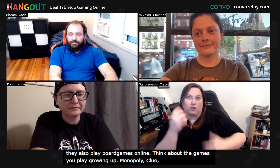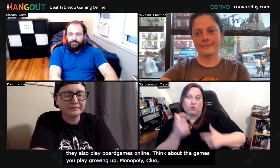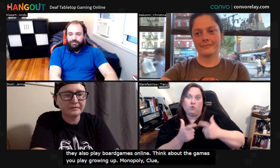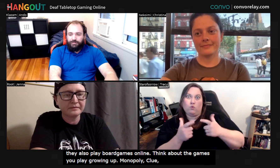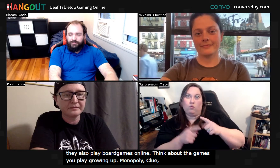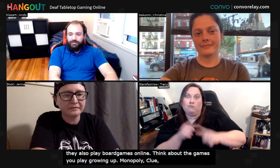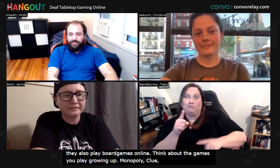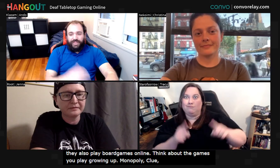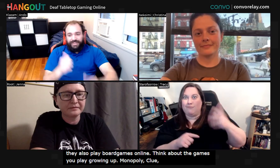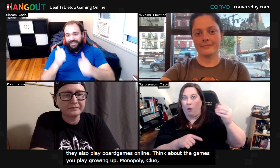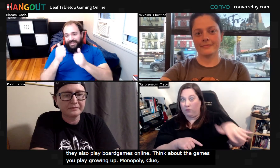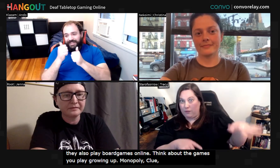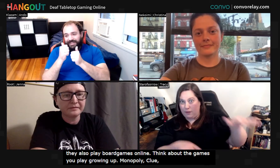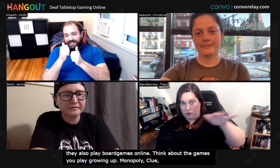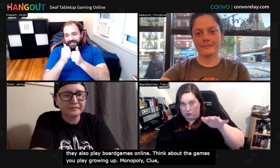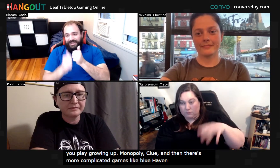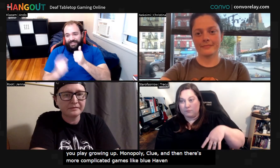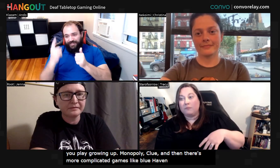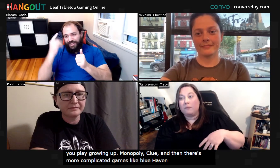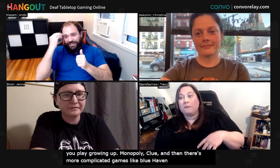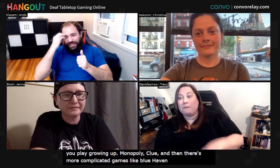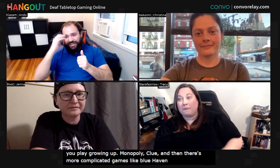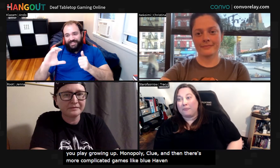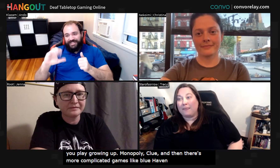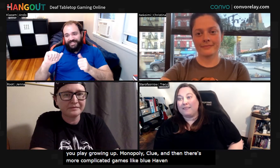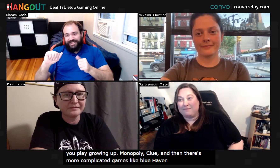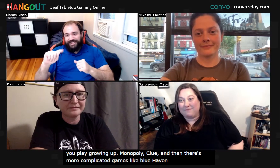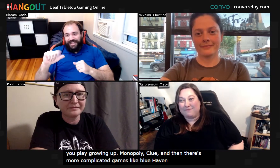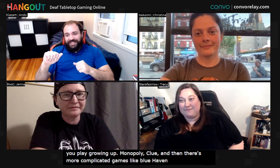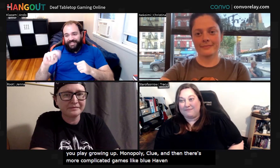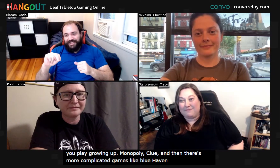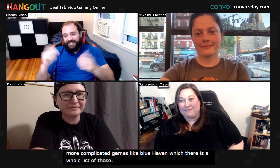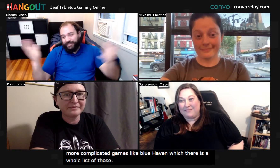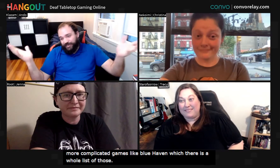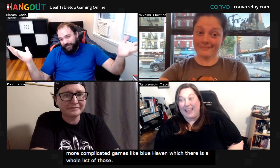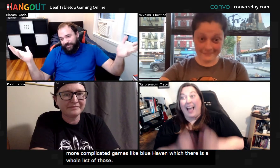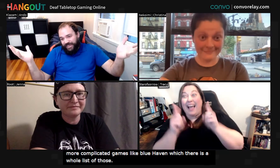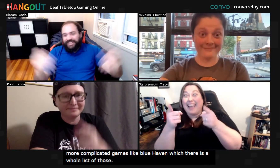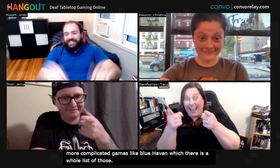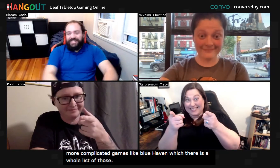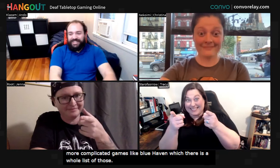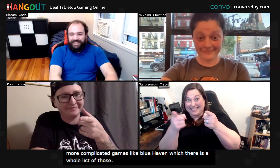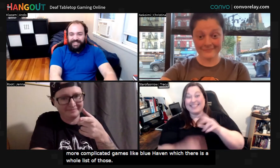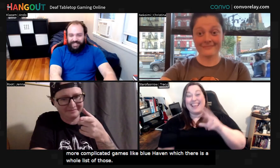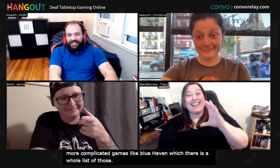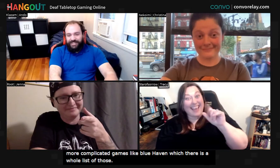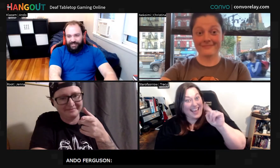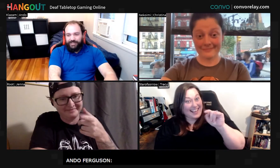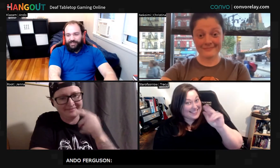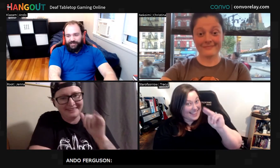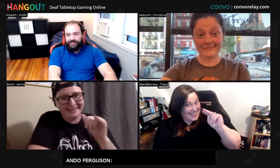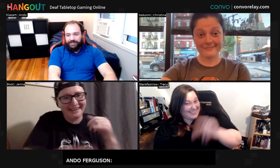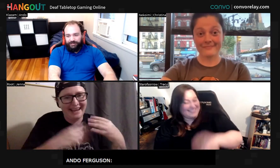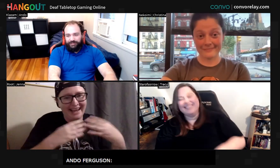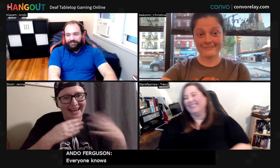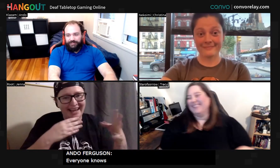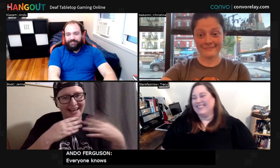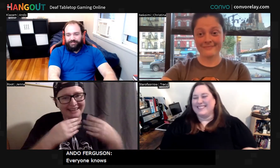which there's a whole list of those in that Yeah, arena. everyone knows Catan. Yes,